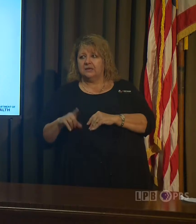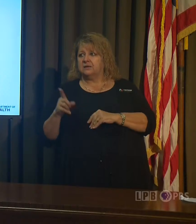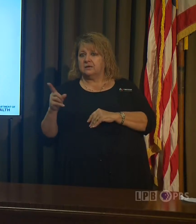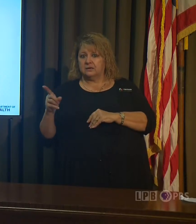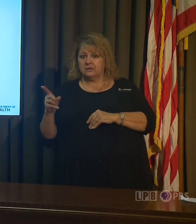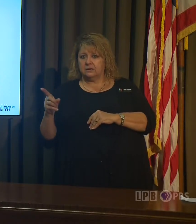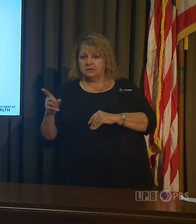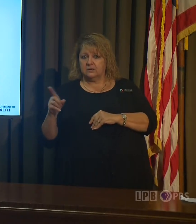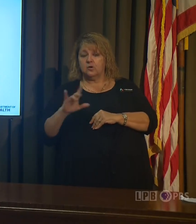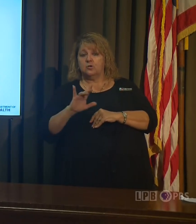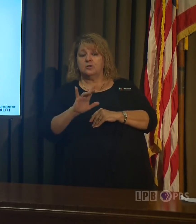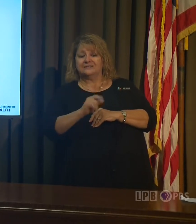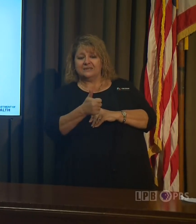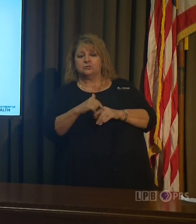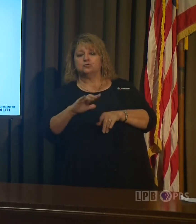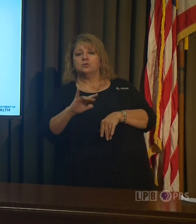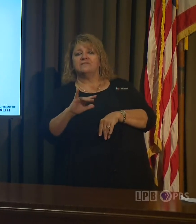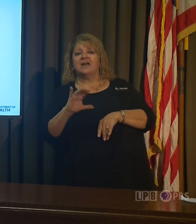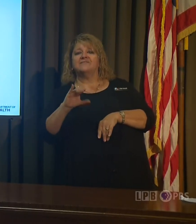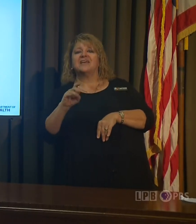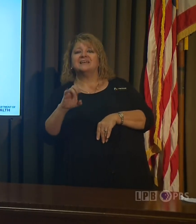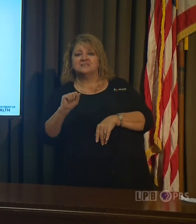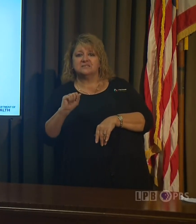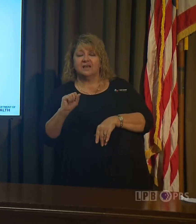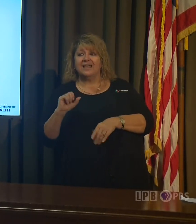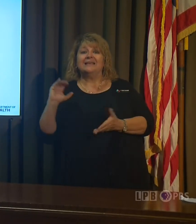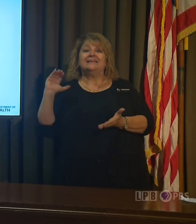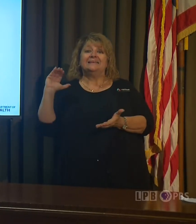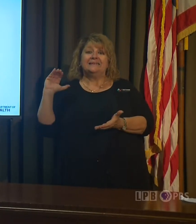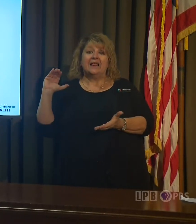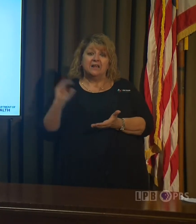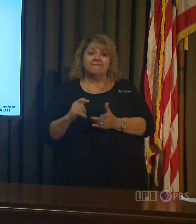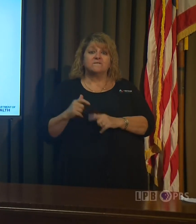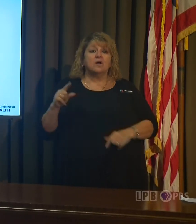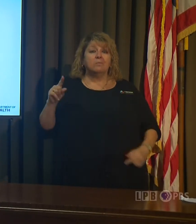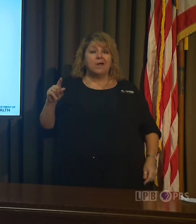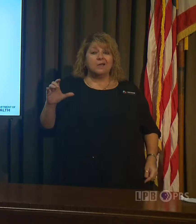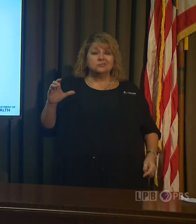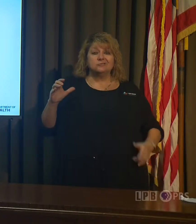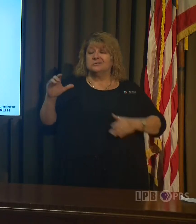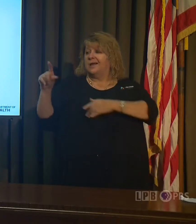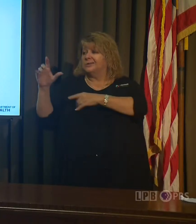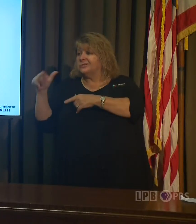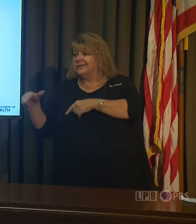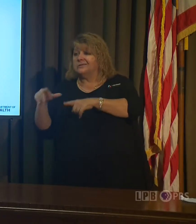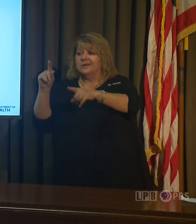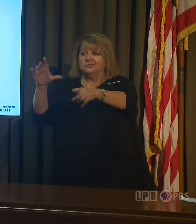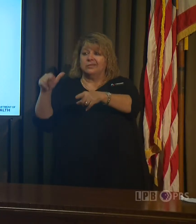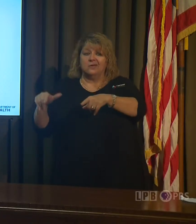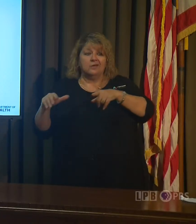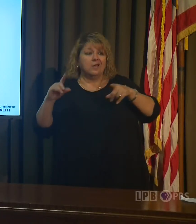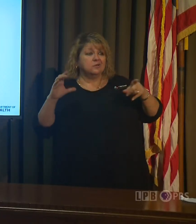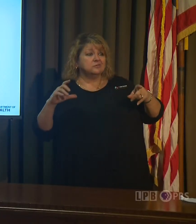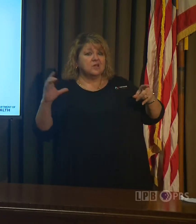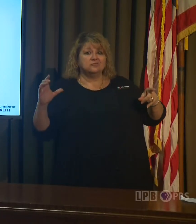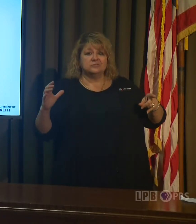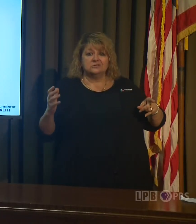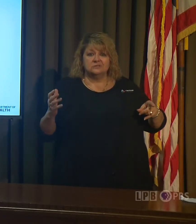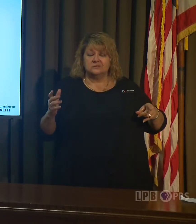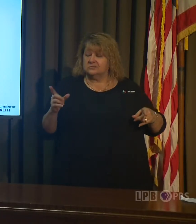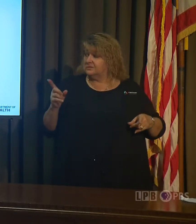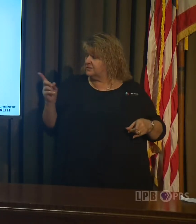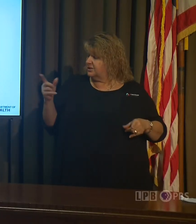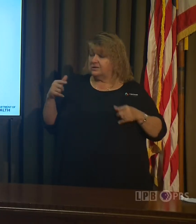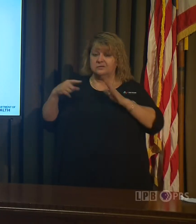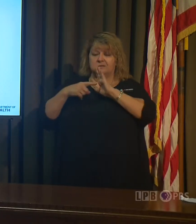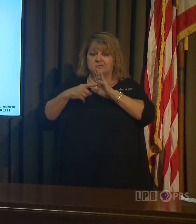hundreds earlier in the pandemic. And we know the lion's share of mortality is in this type of area. This graph right here, again, as the